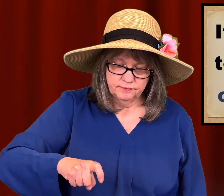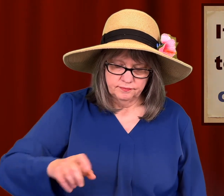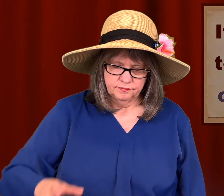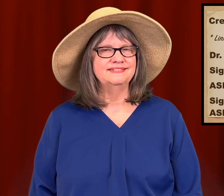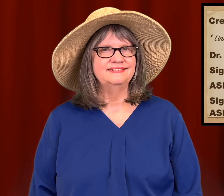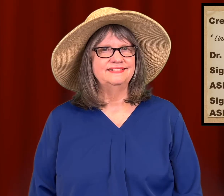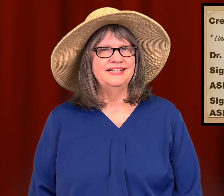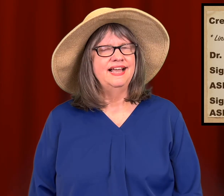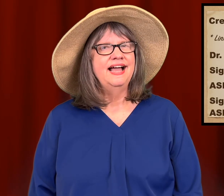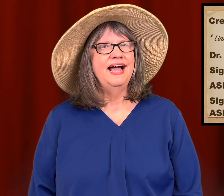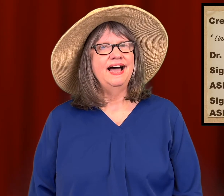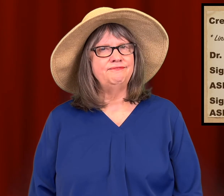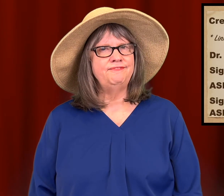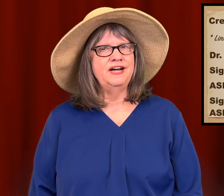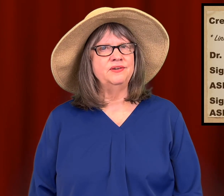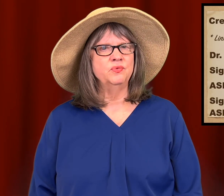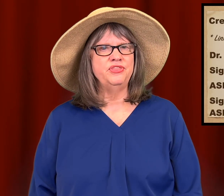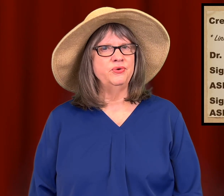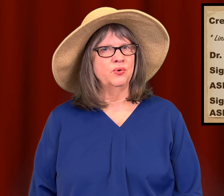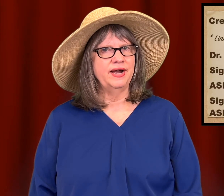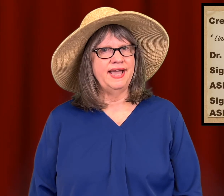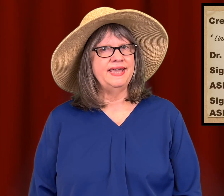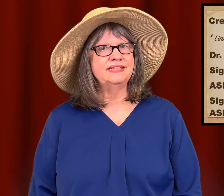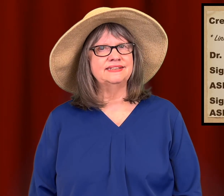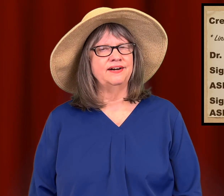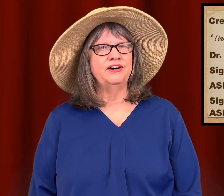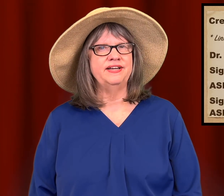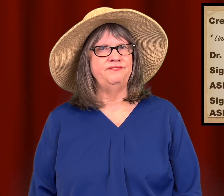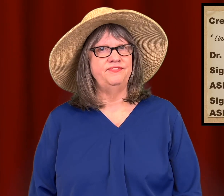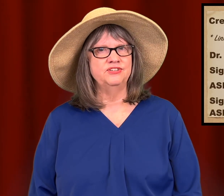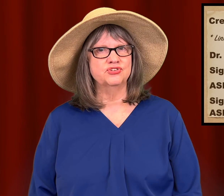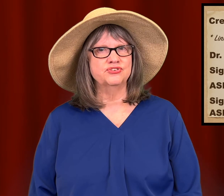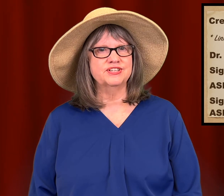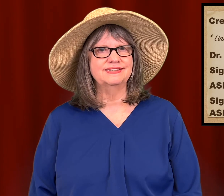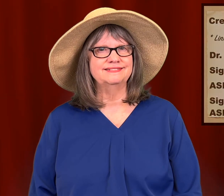Have fun with your ASL adventures.